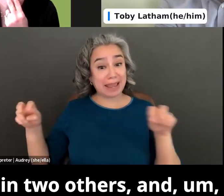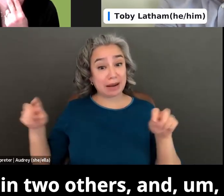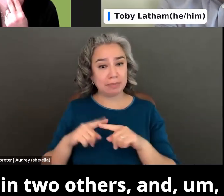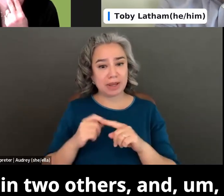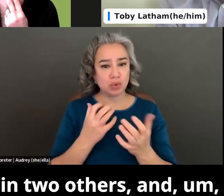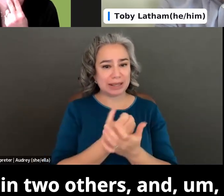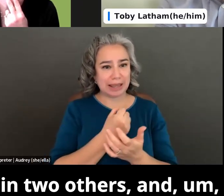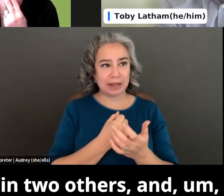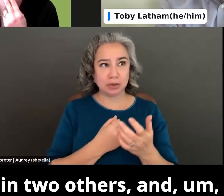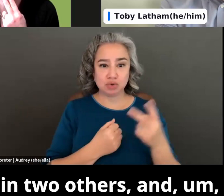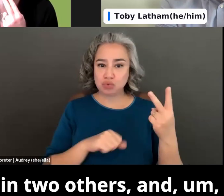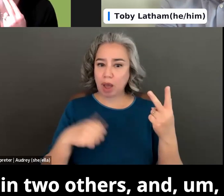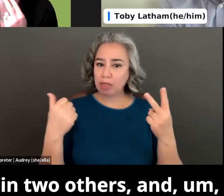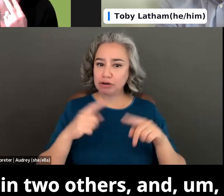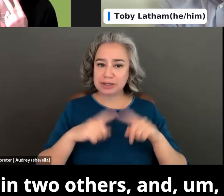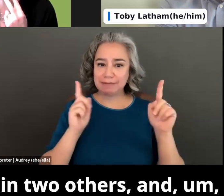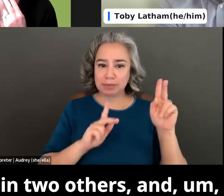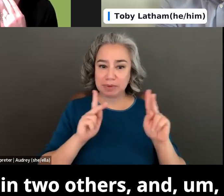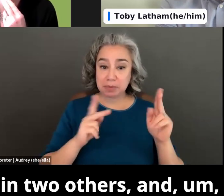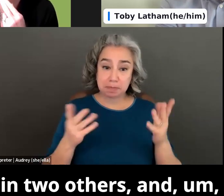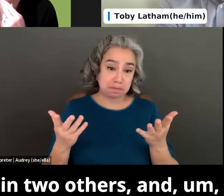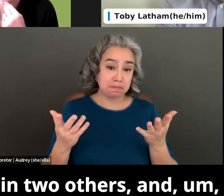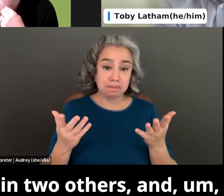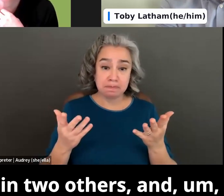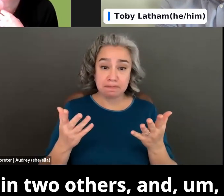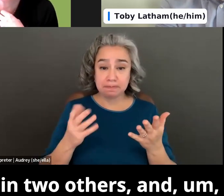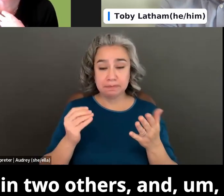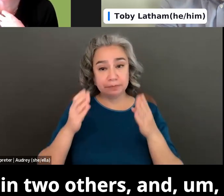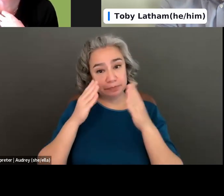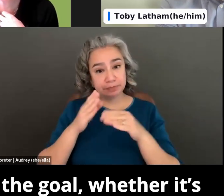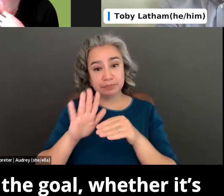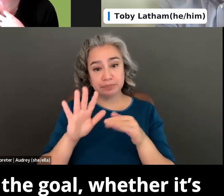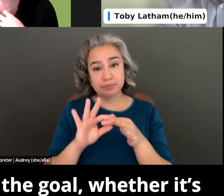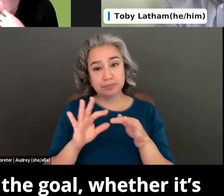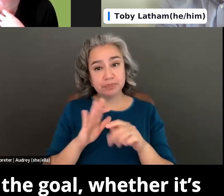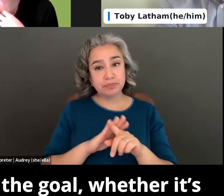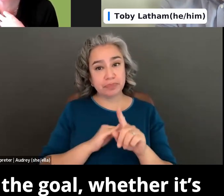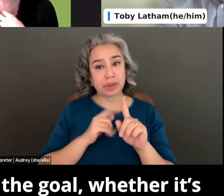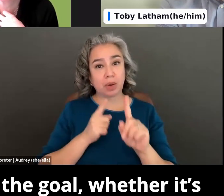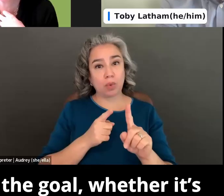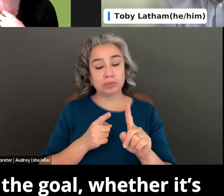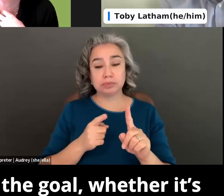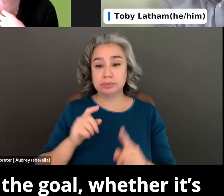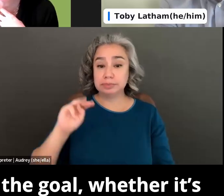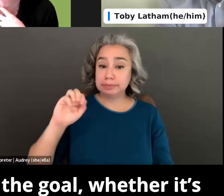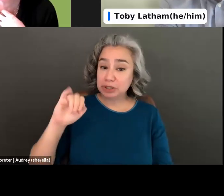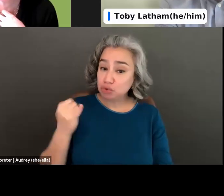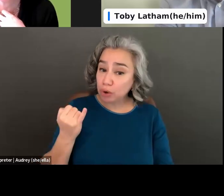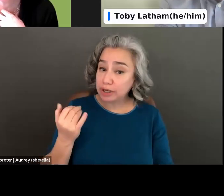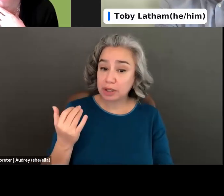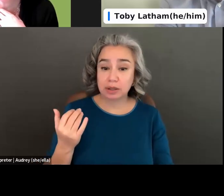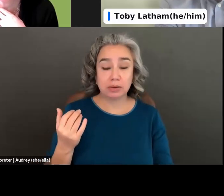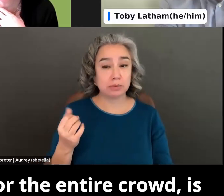gain two others. And focusing your remarks on the goal, whether it's a majority